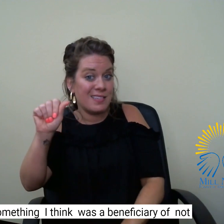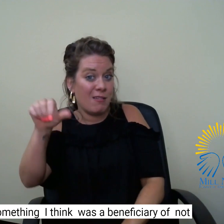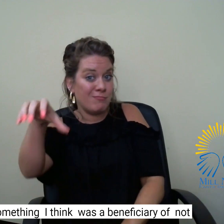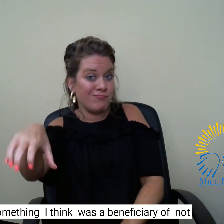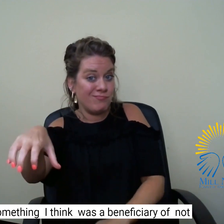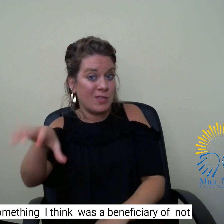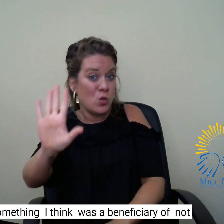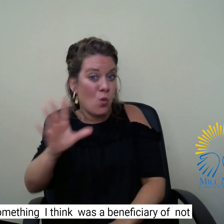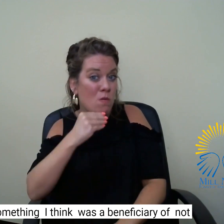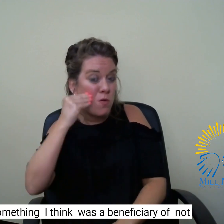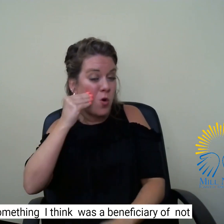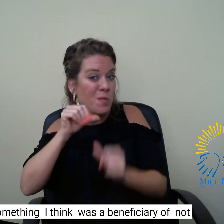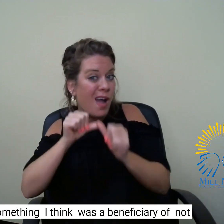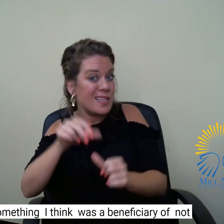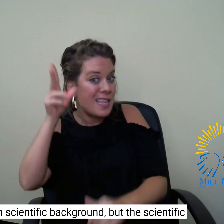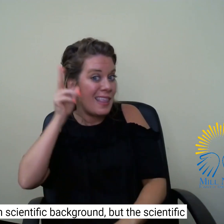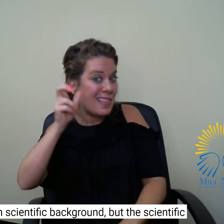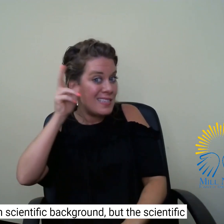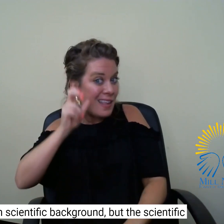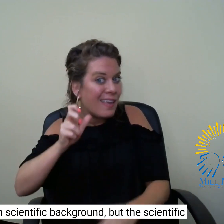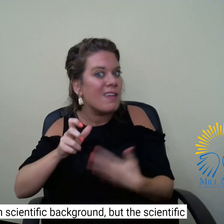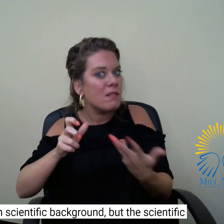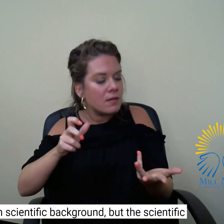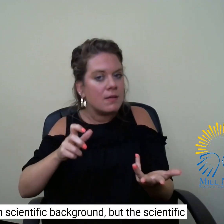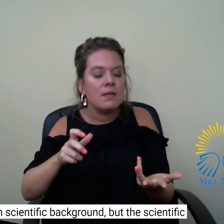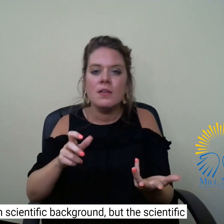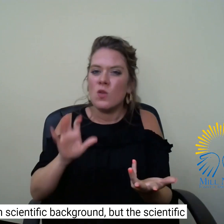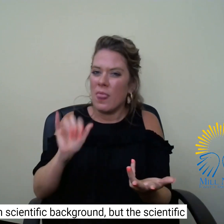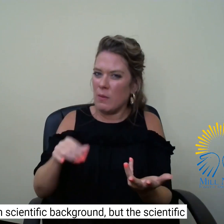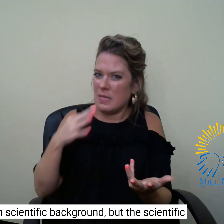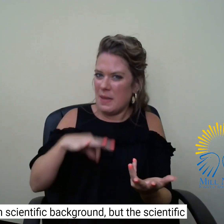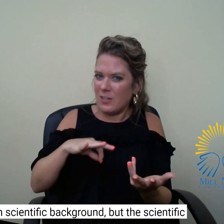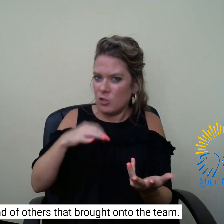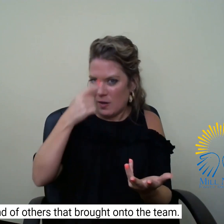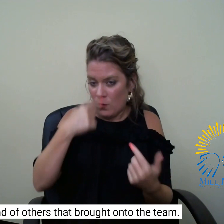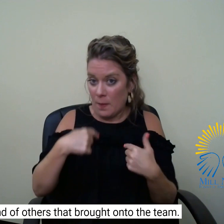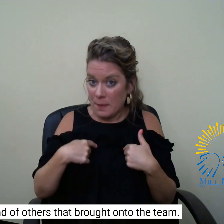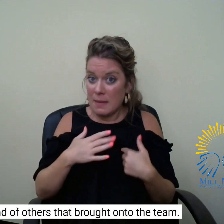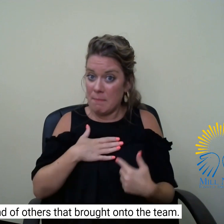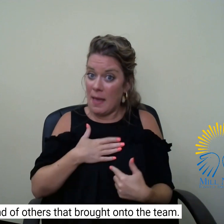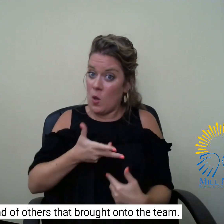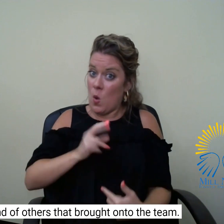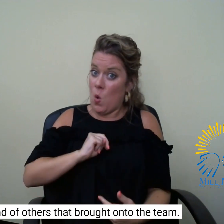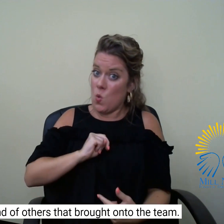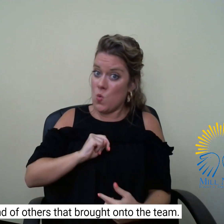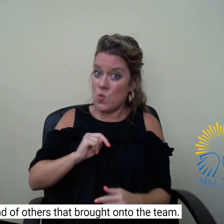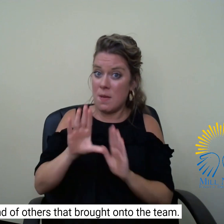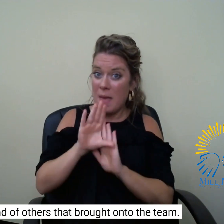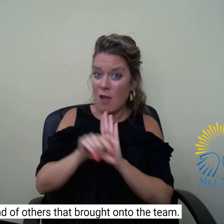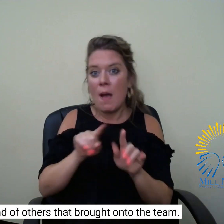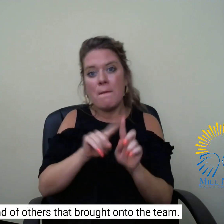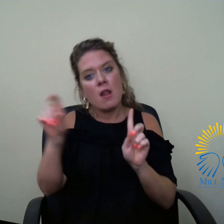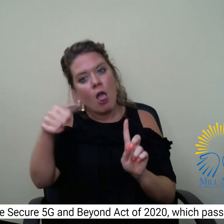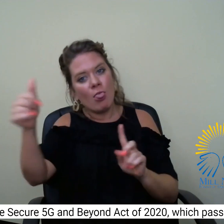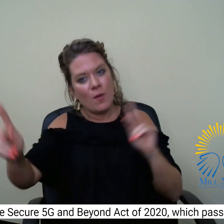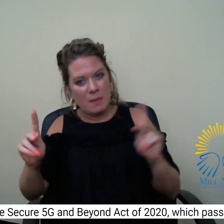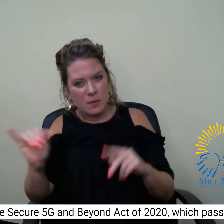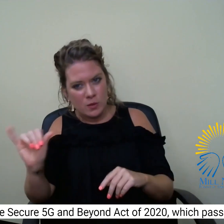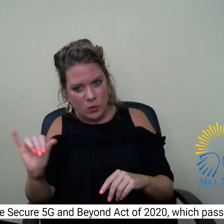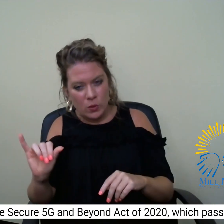a beneficiary of not just my own scientific background, but the scientific background of others that I brought onto the team. I also co-sponsored